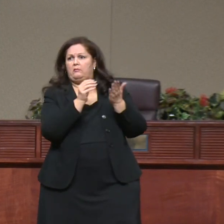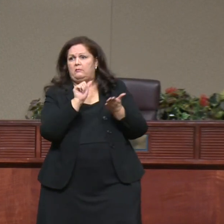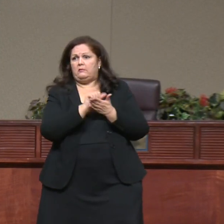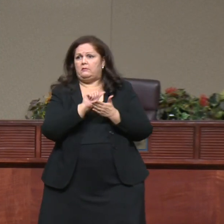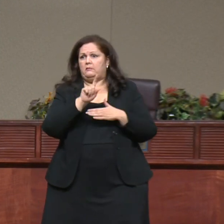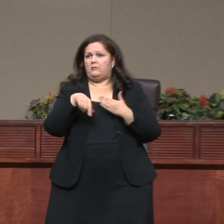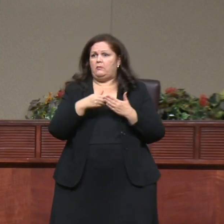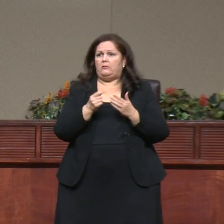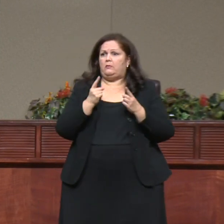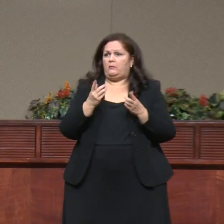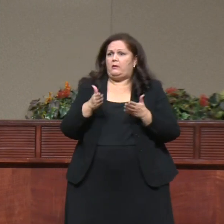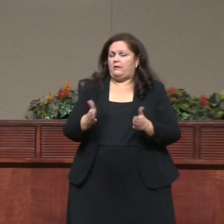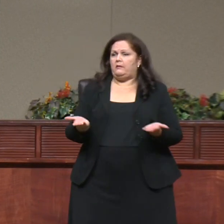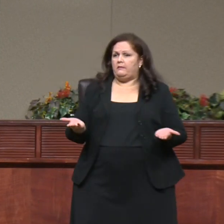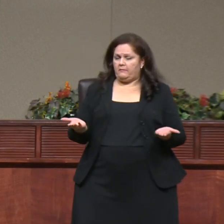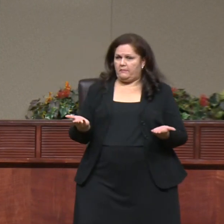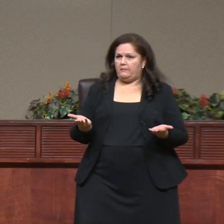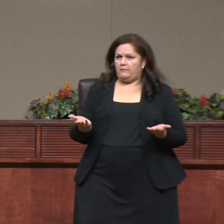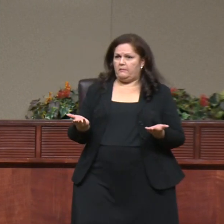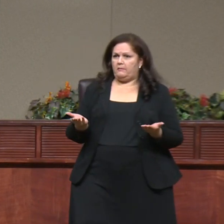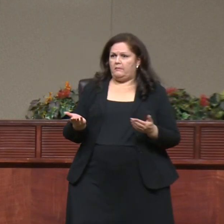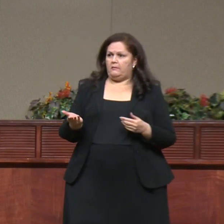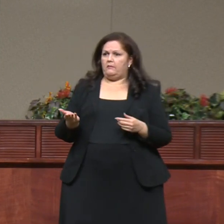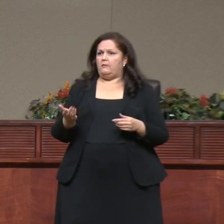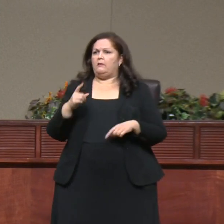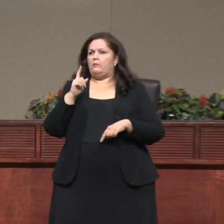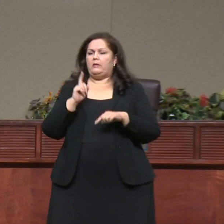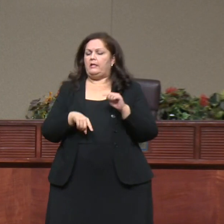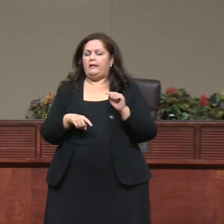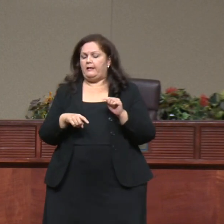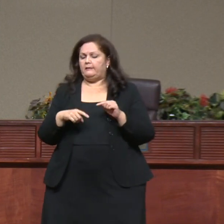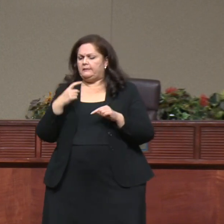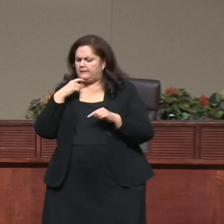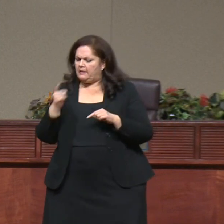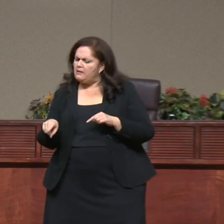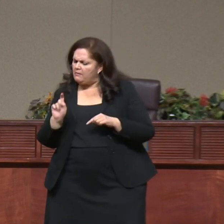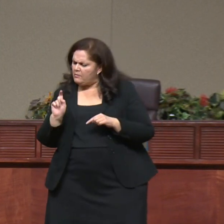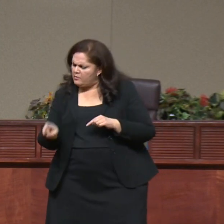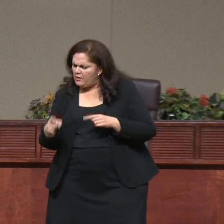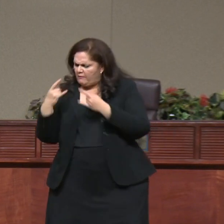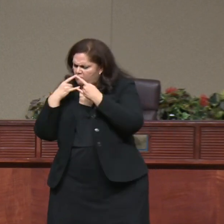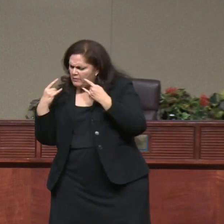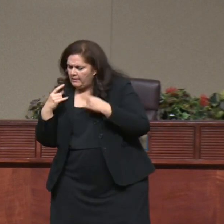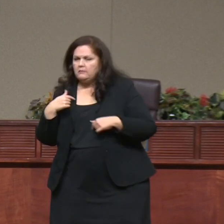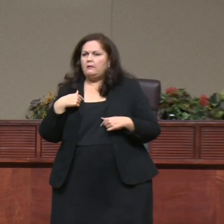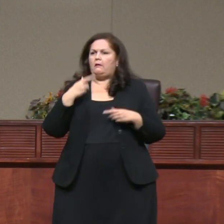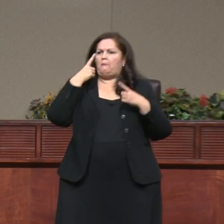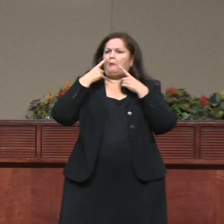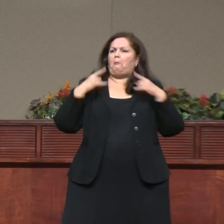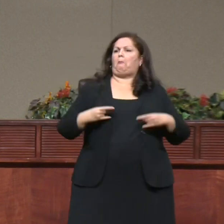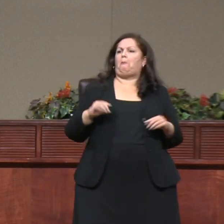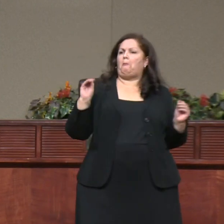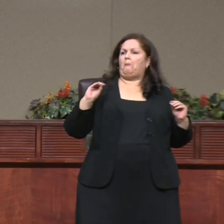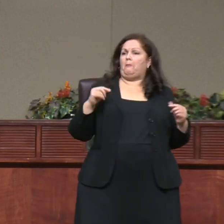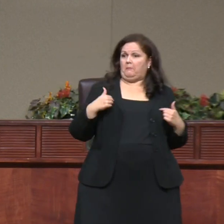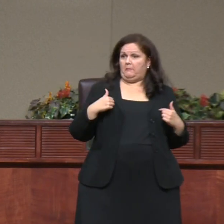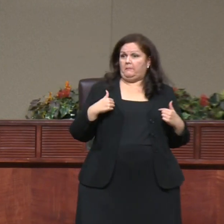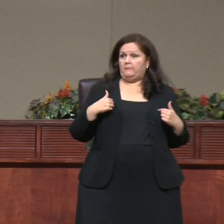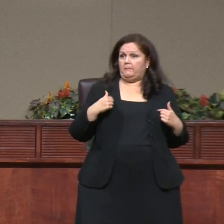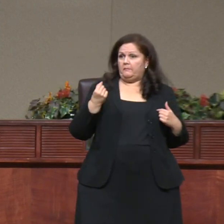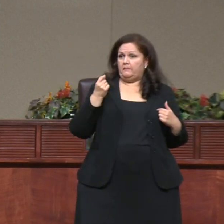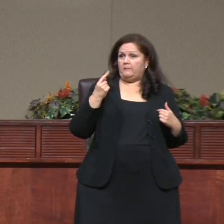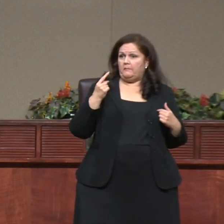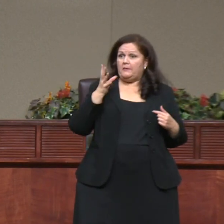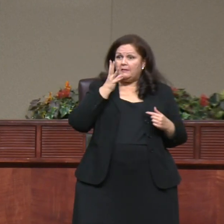that. And we cannot have a double message. We cannot be asking our children to wear masks if you are not wearing a mask, because